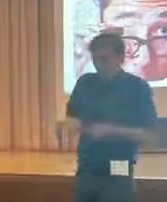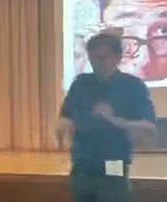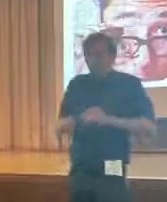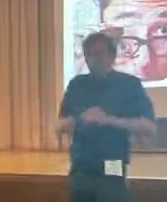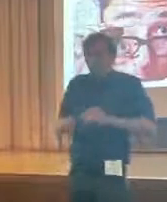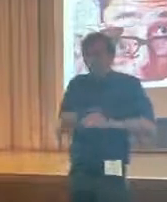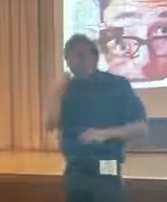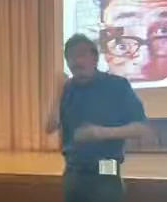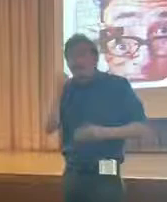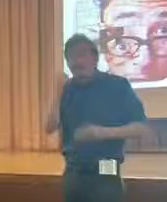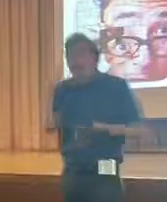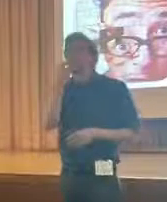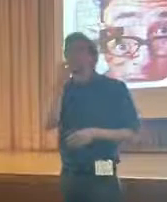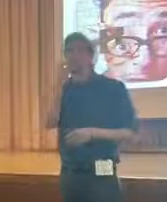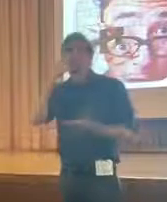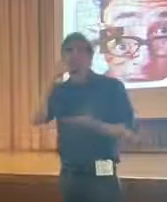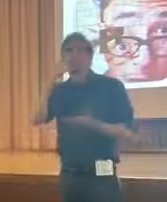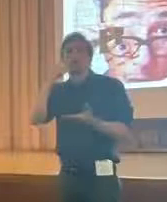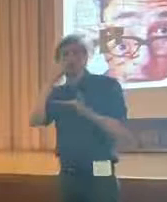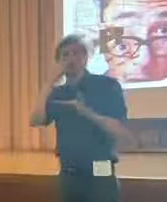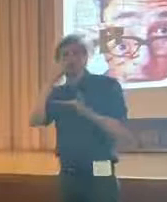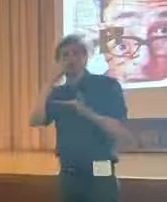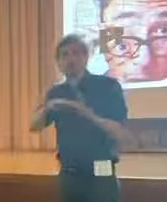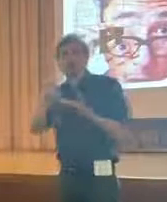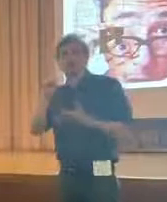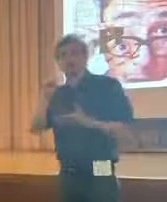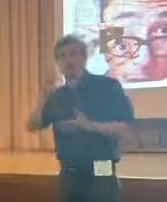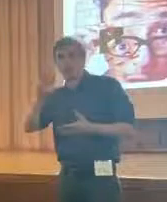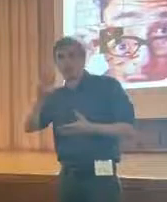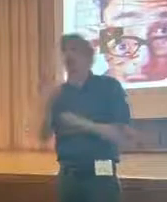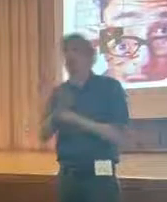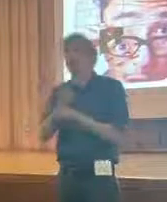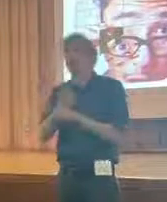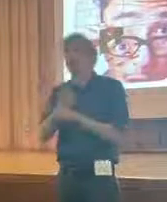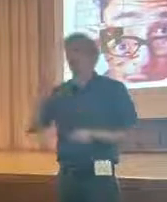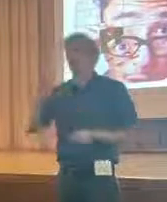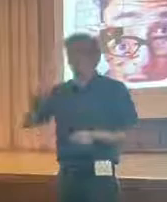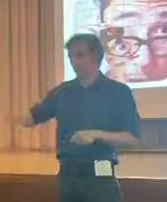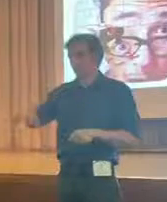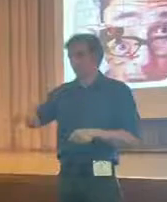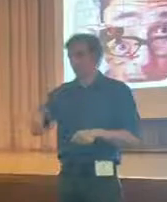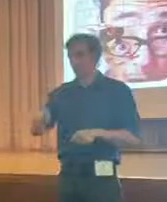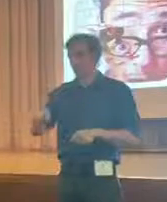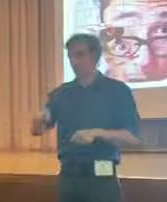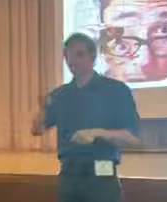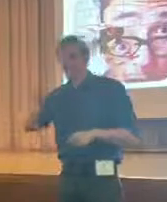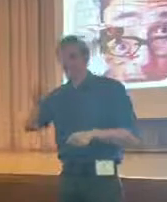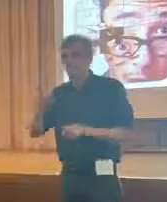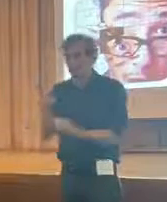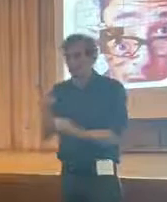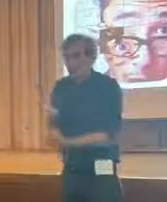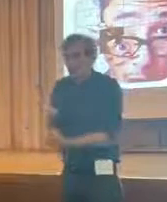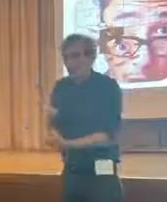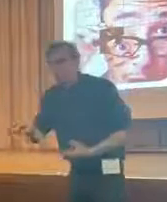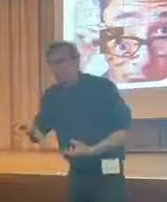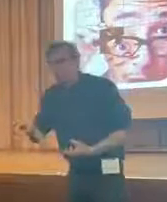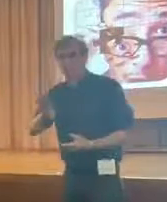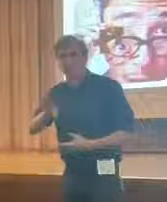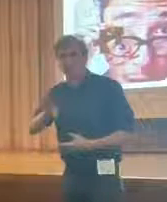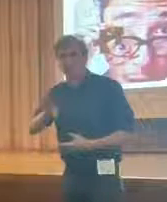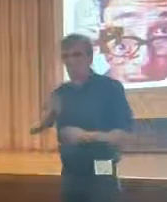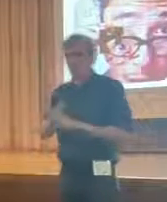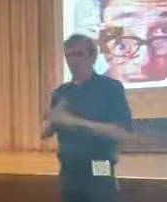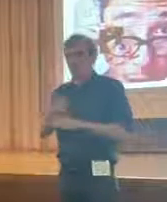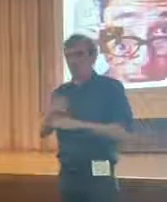to run a little rollerball mouse, so it's good practice. But overall, what I want you to think about is